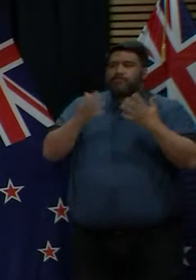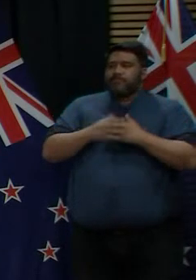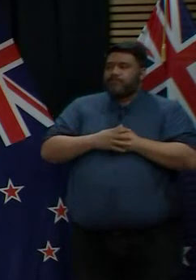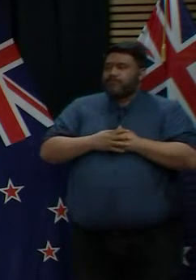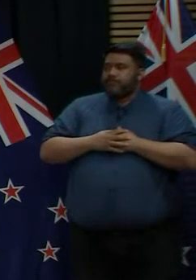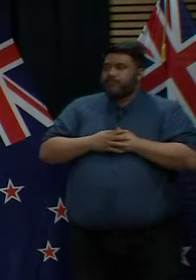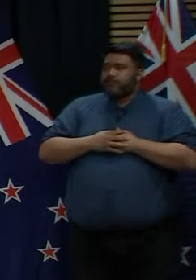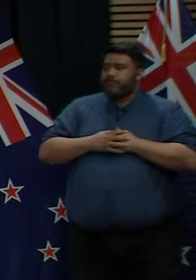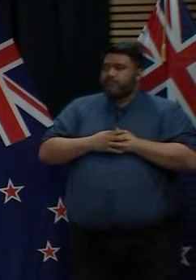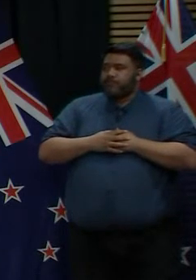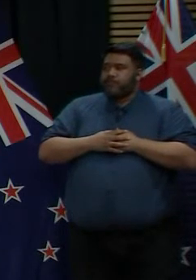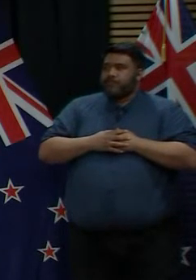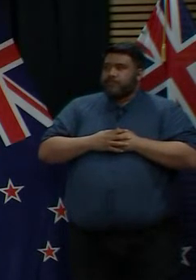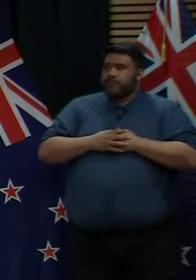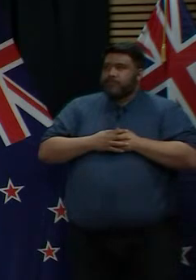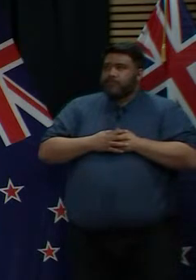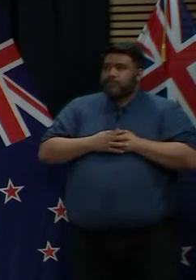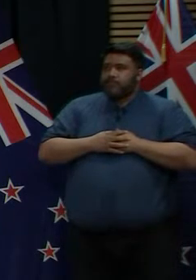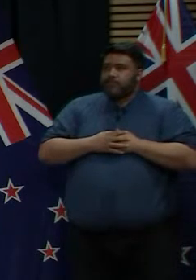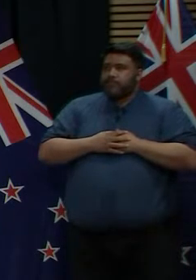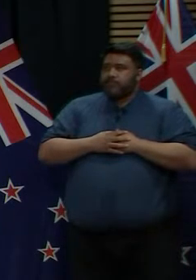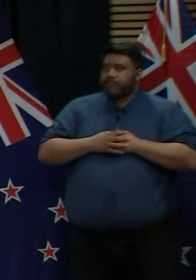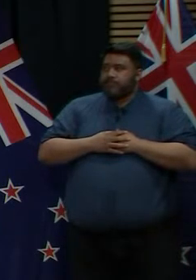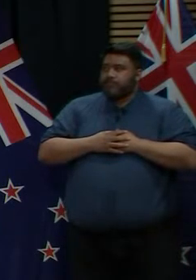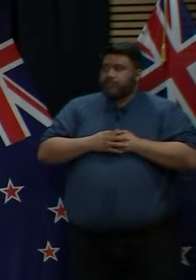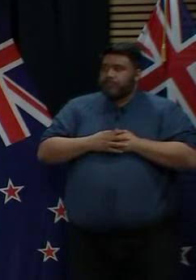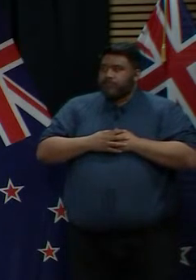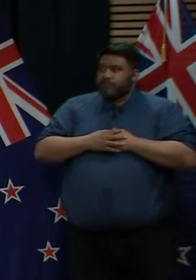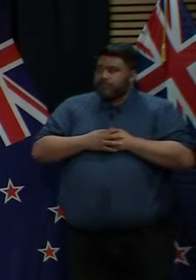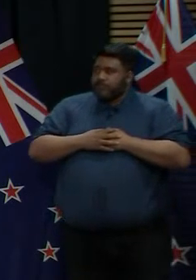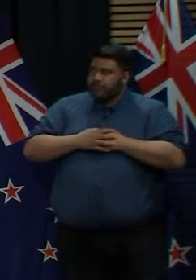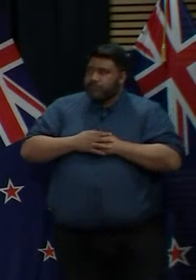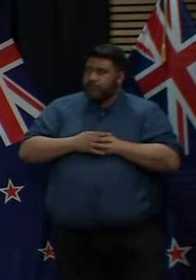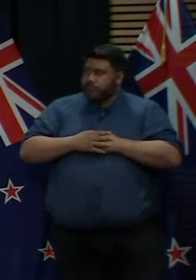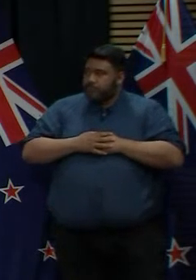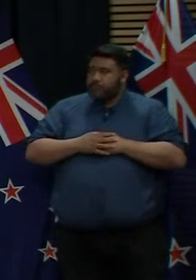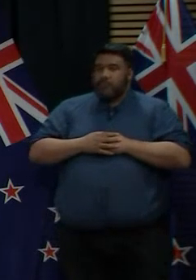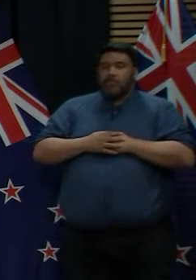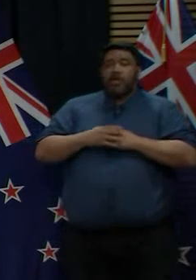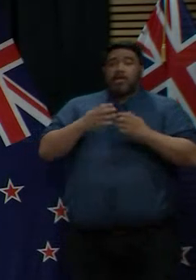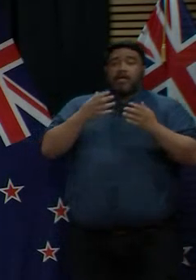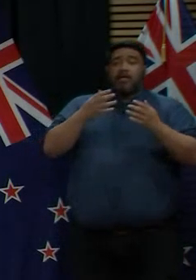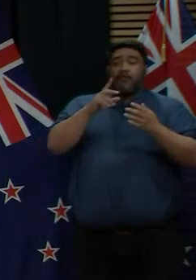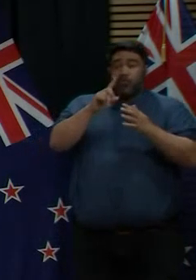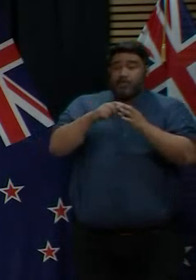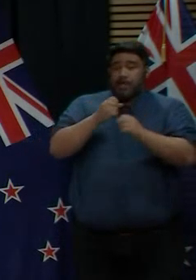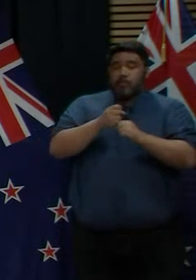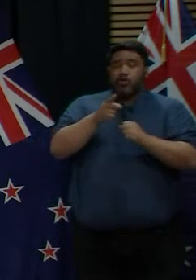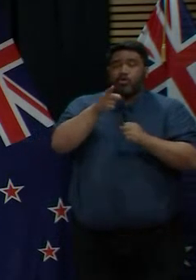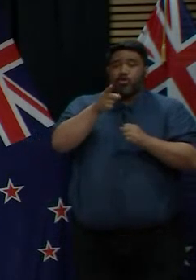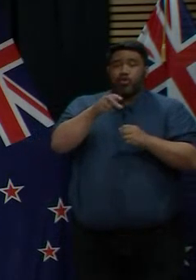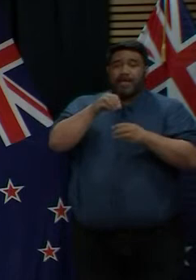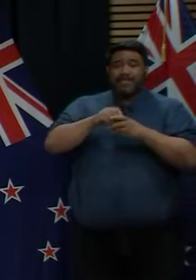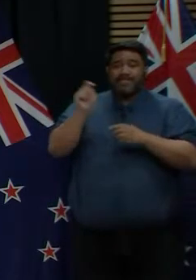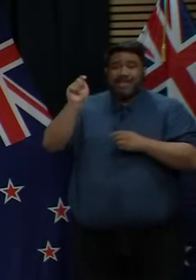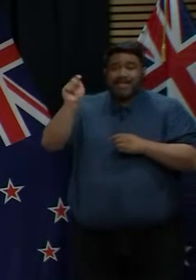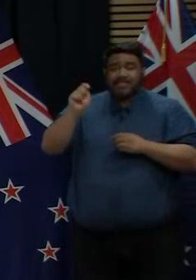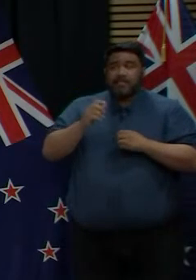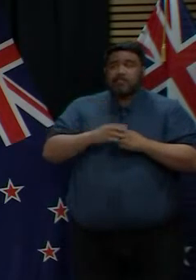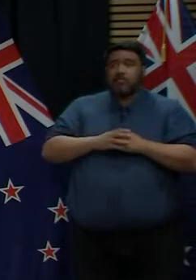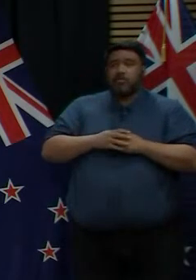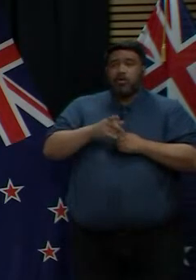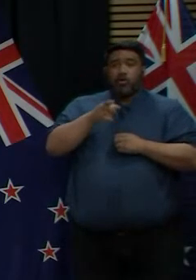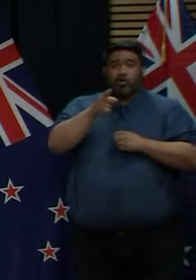basic principles can we share that, whether or not you're a passenger in an Uber or whether or not you run a